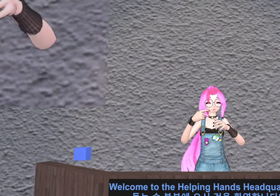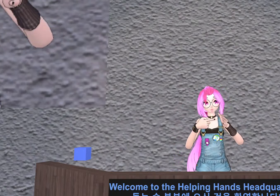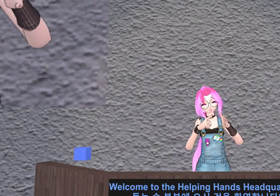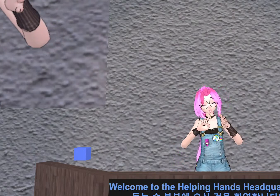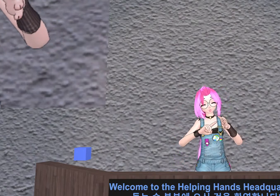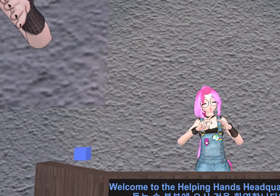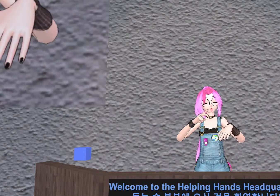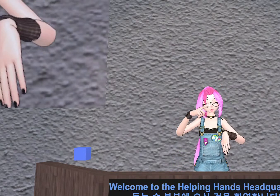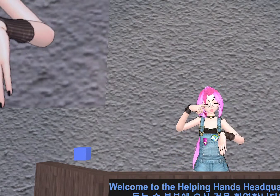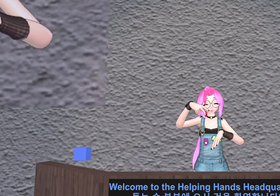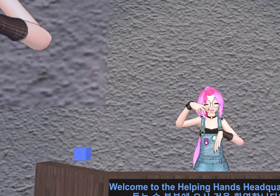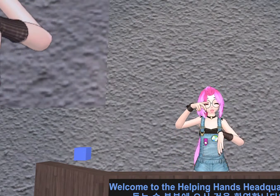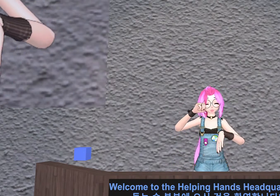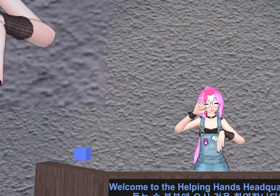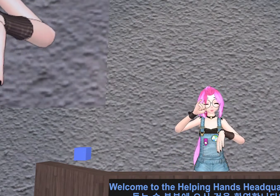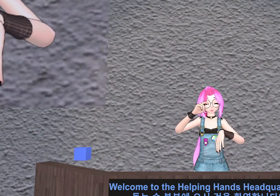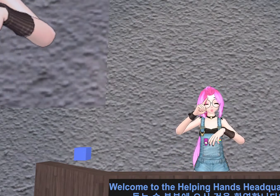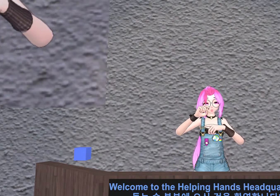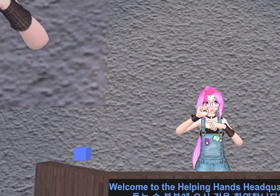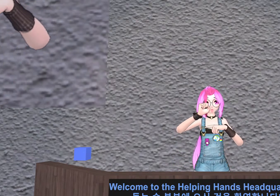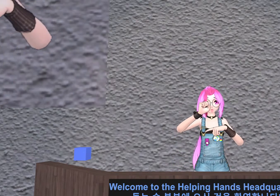PSE stands for